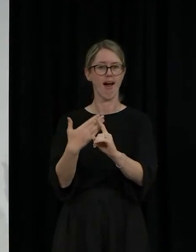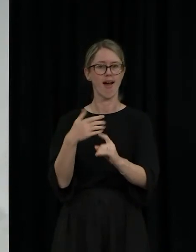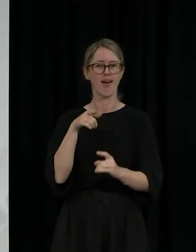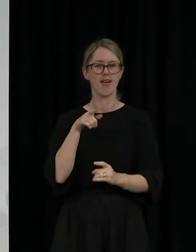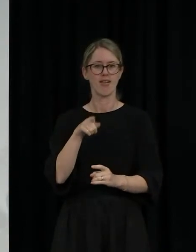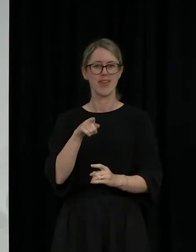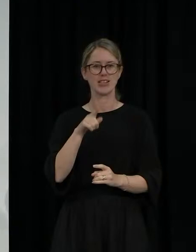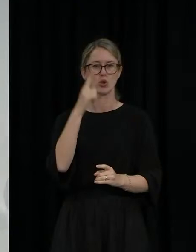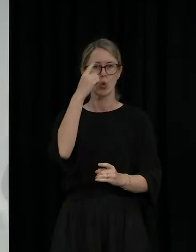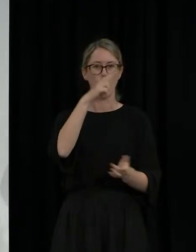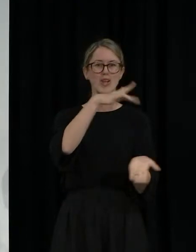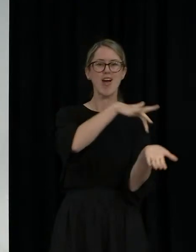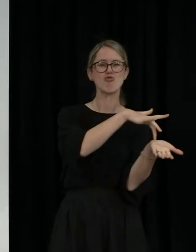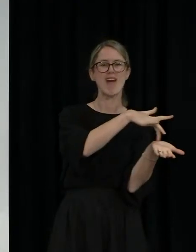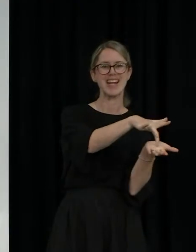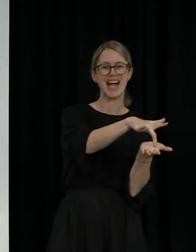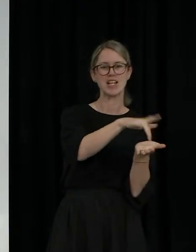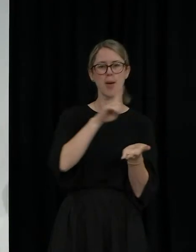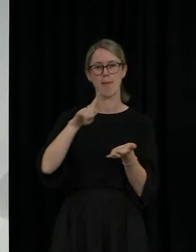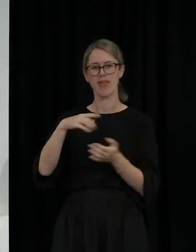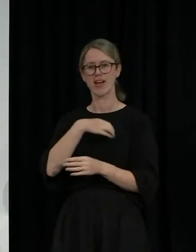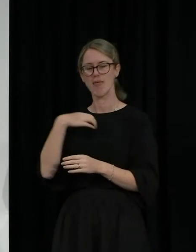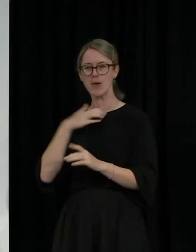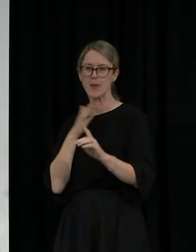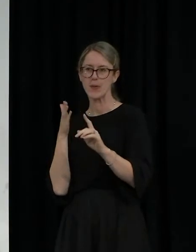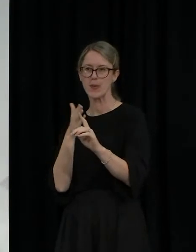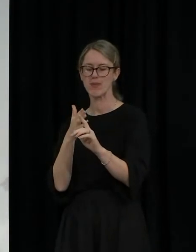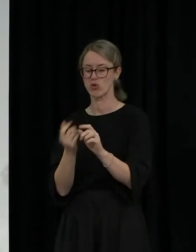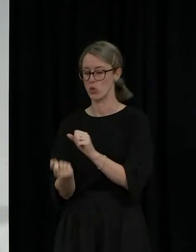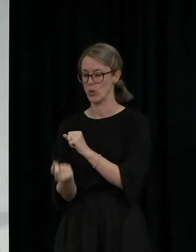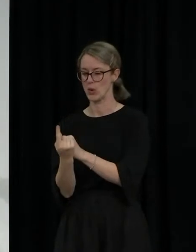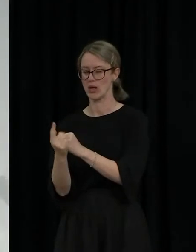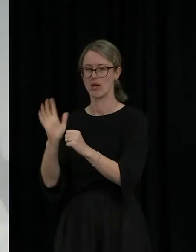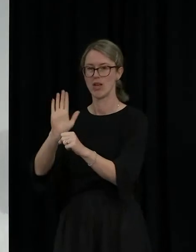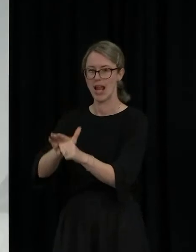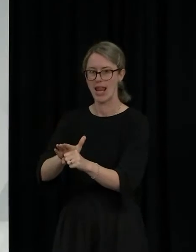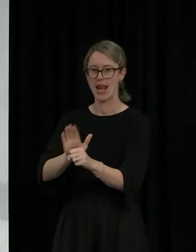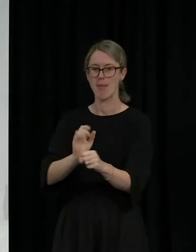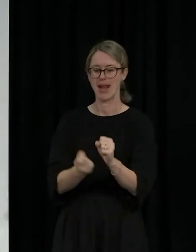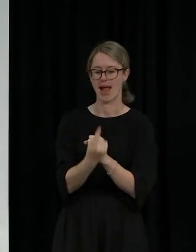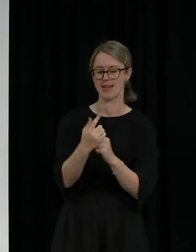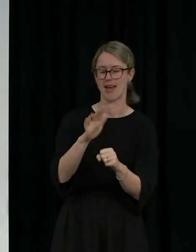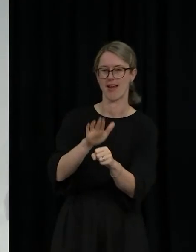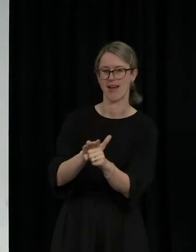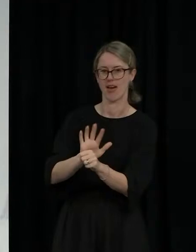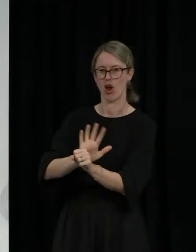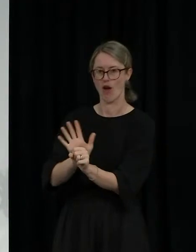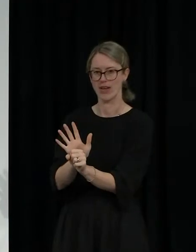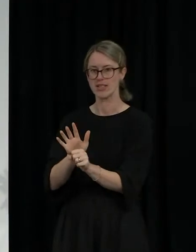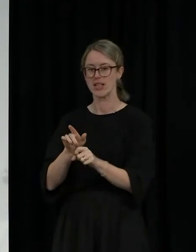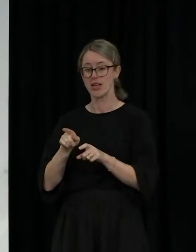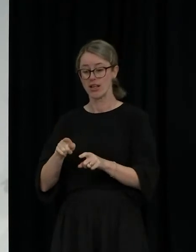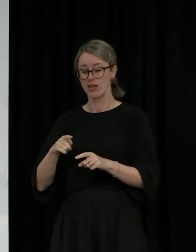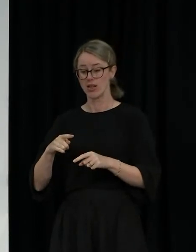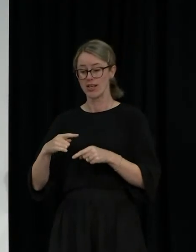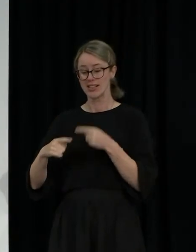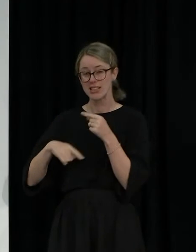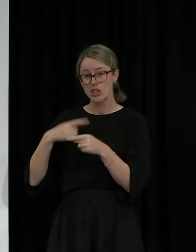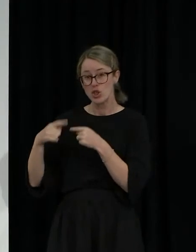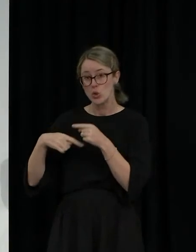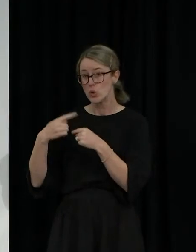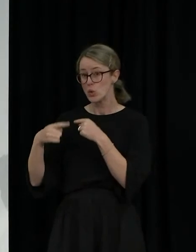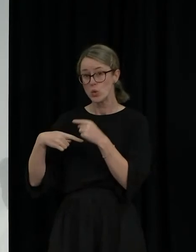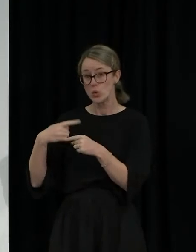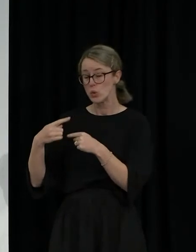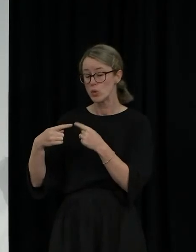be eradication. The government has been pursuing the strategy of stamping out COVID, of eliminating COVID, and we continue to have